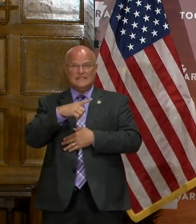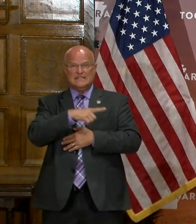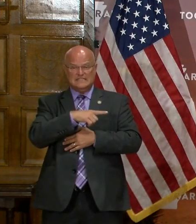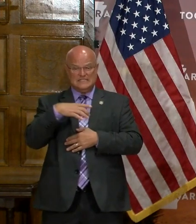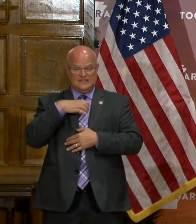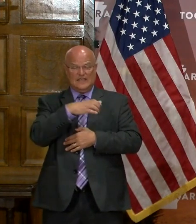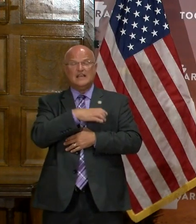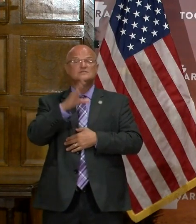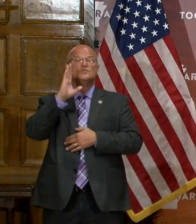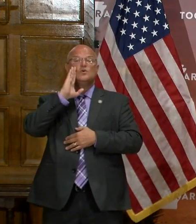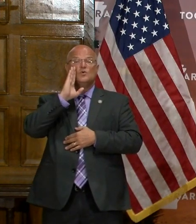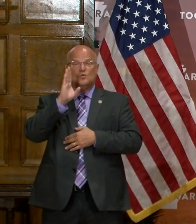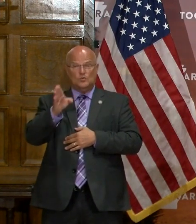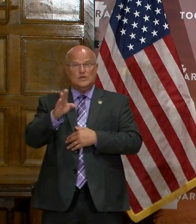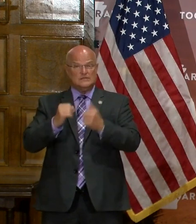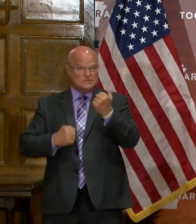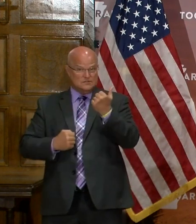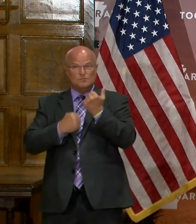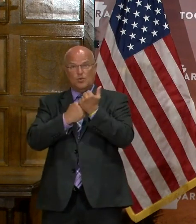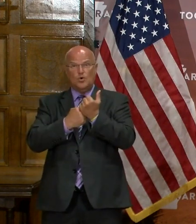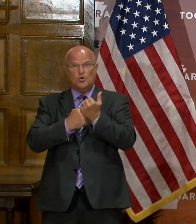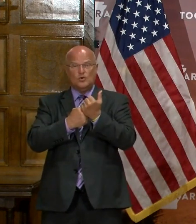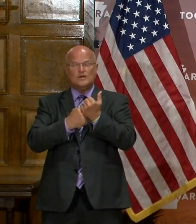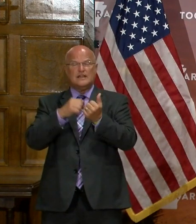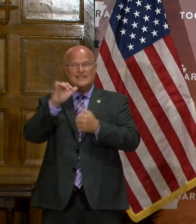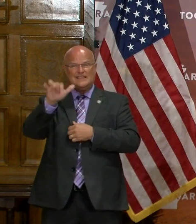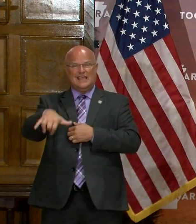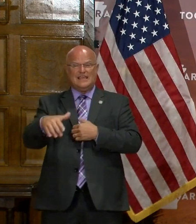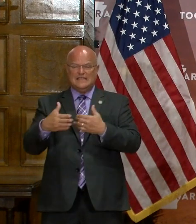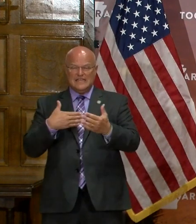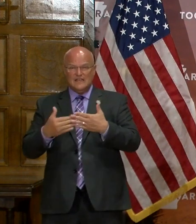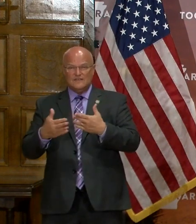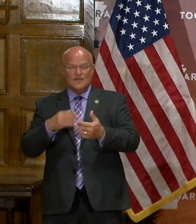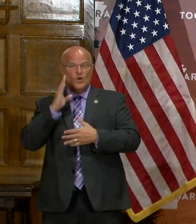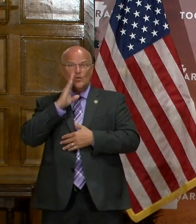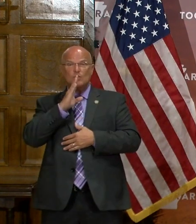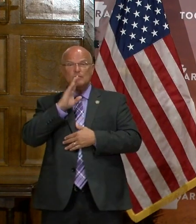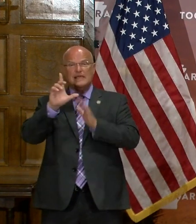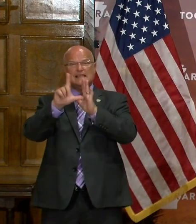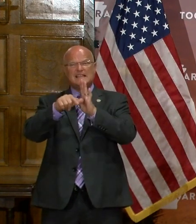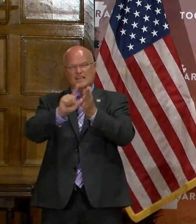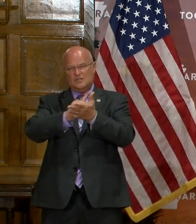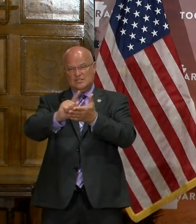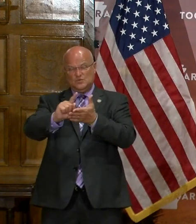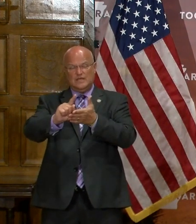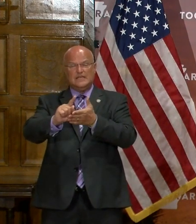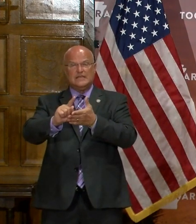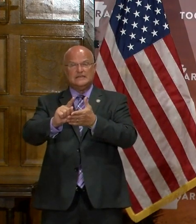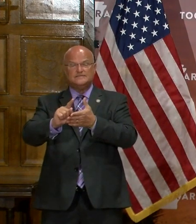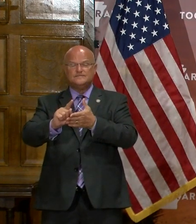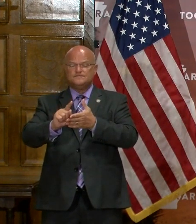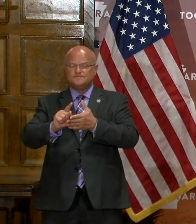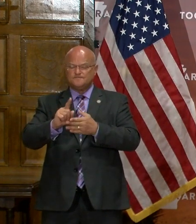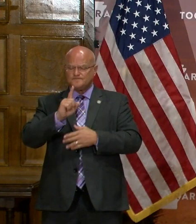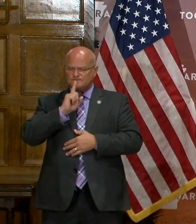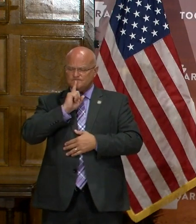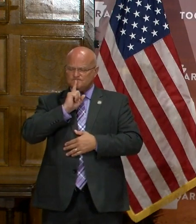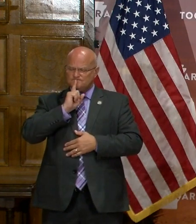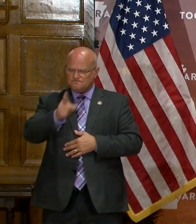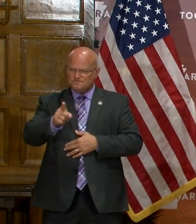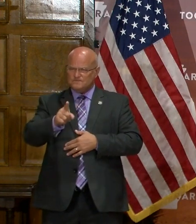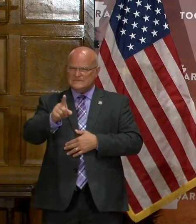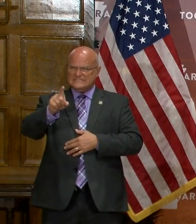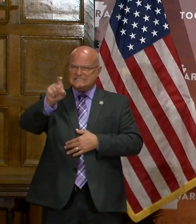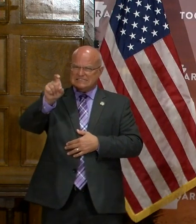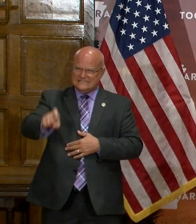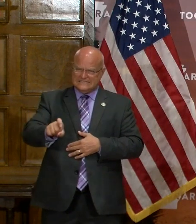Legislative Council will support and endorse that, even though it will be later in the week. There absolutely is some